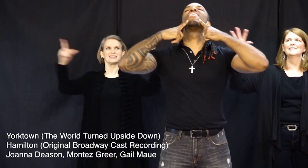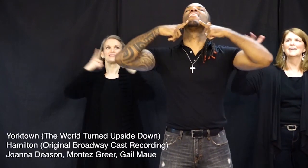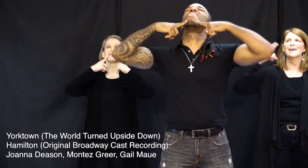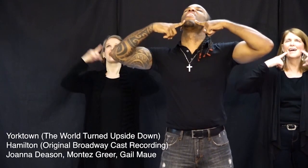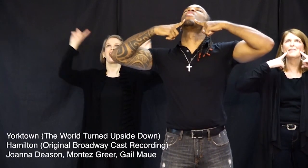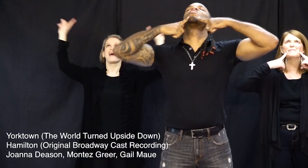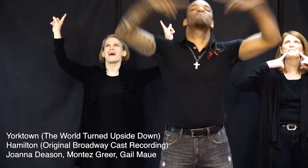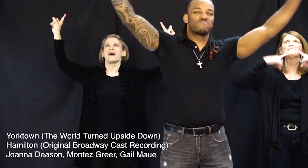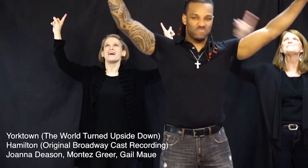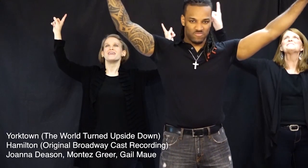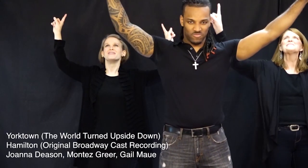down.